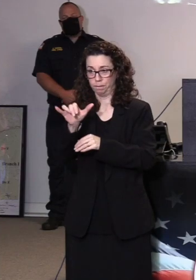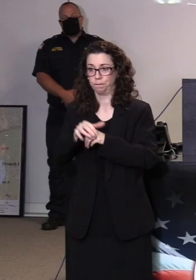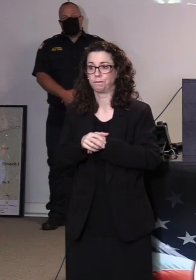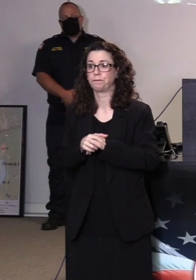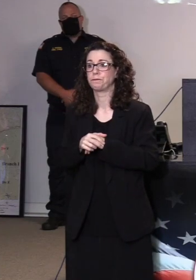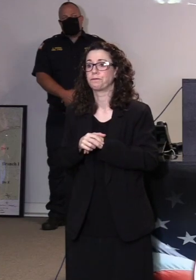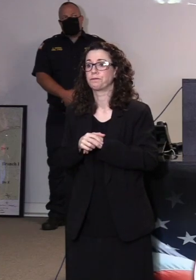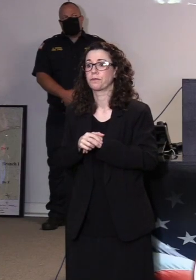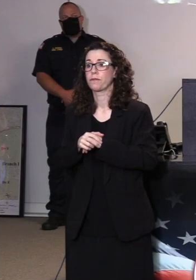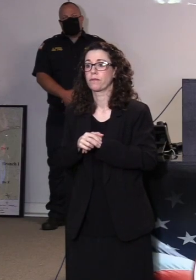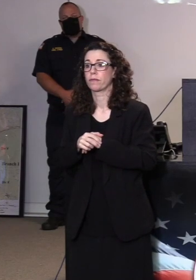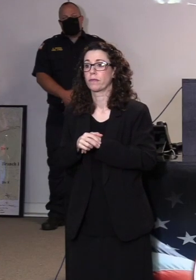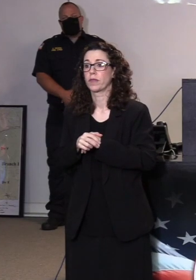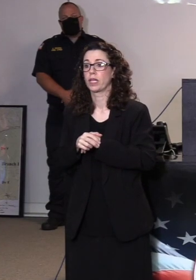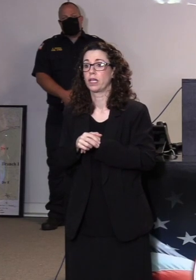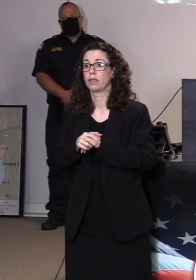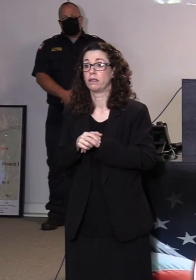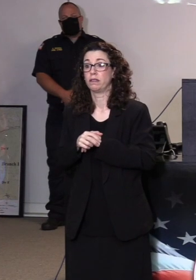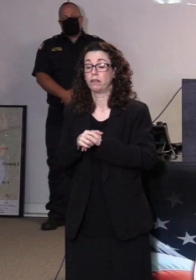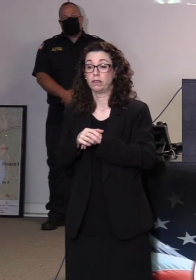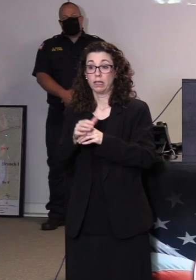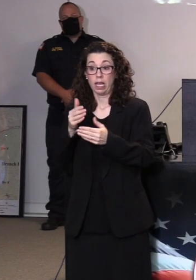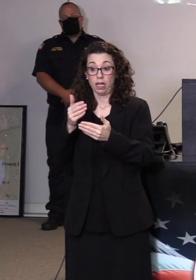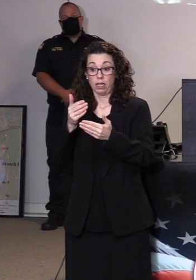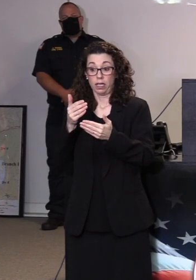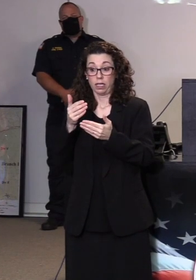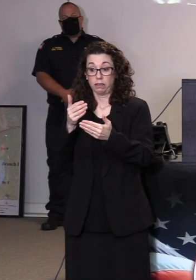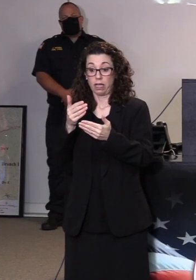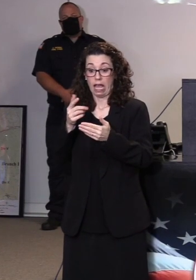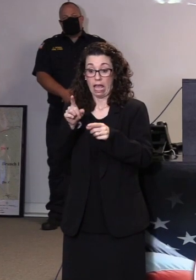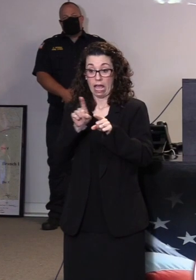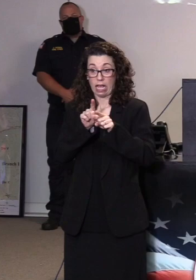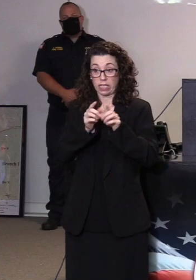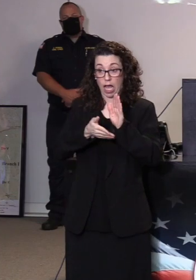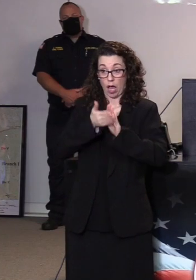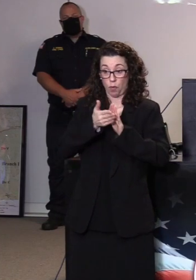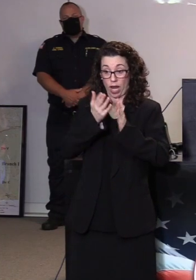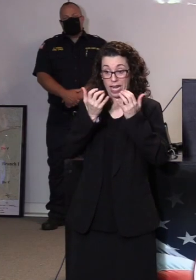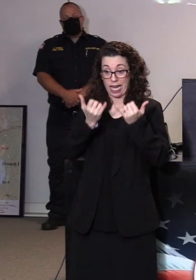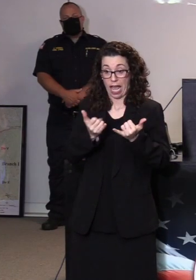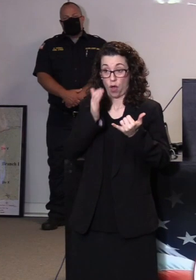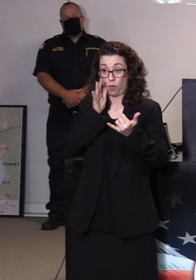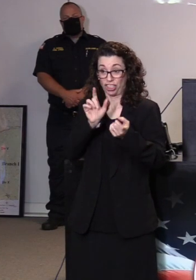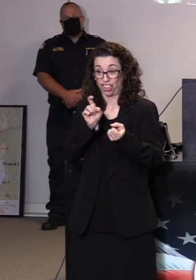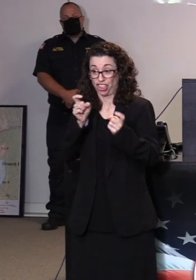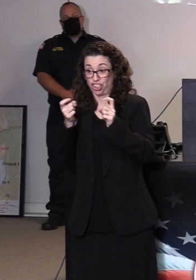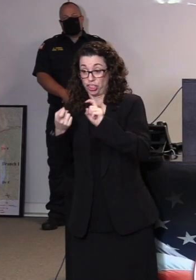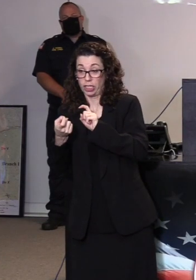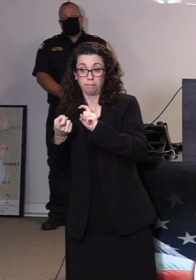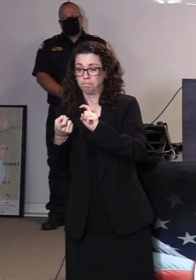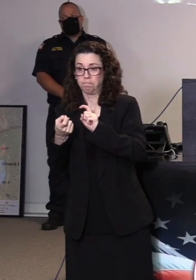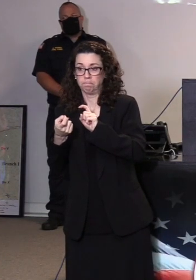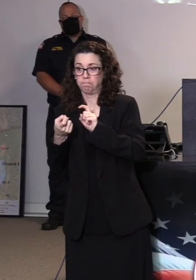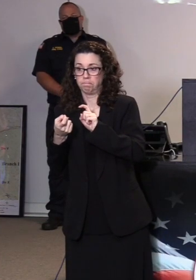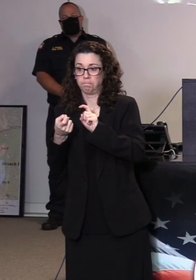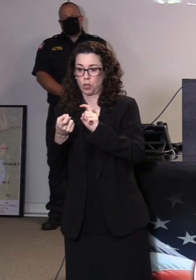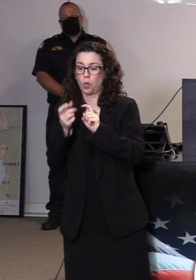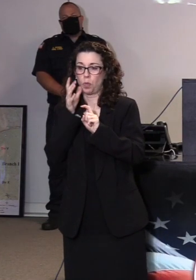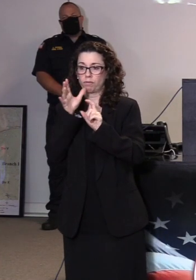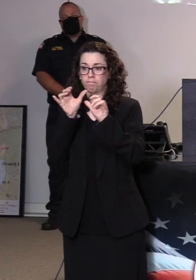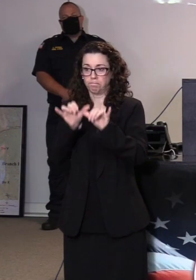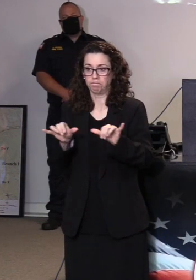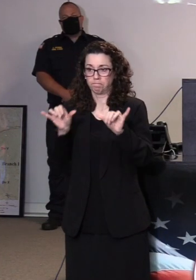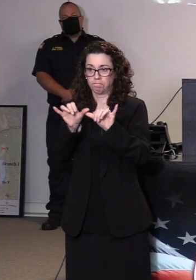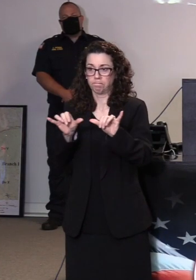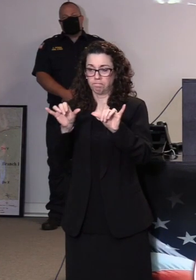Not much is expected to change in how we're operating as residents and businesses adjust to a new normal caused by